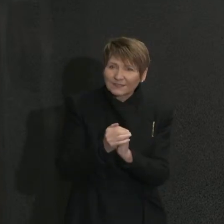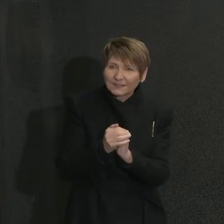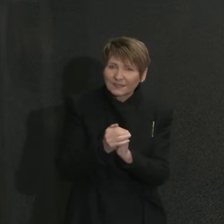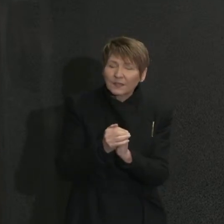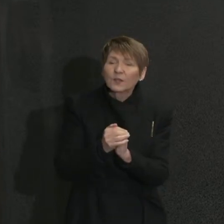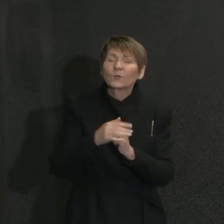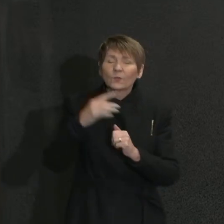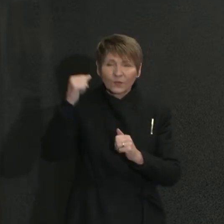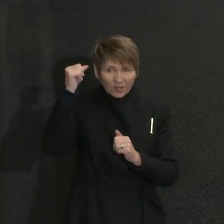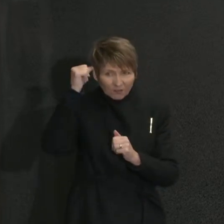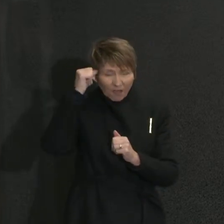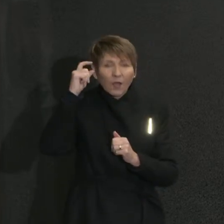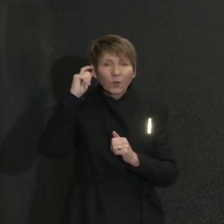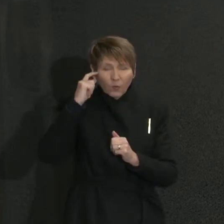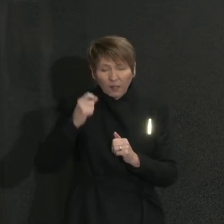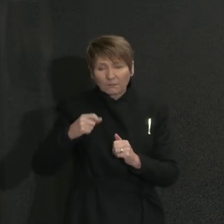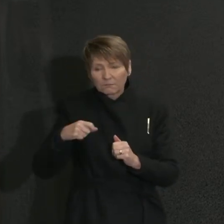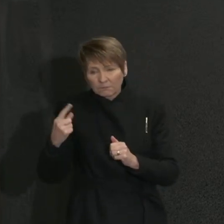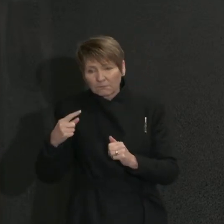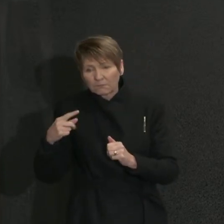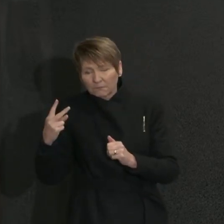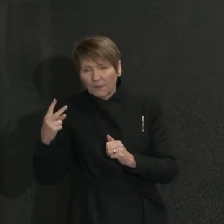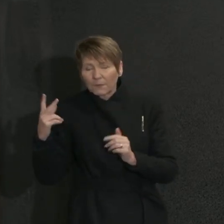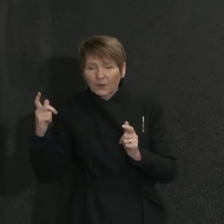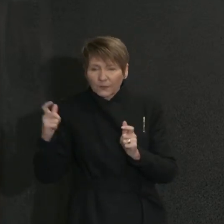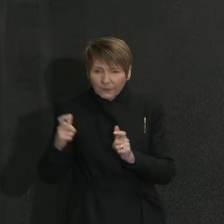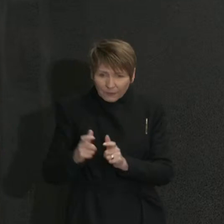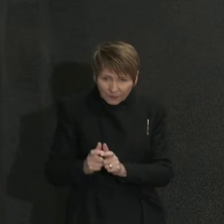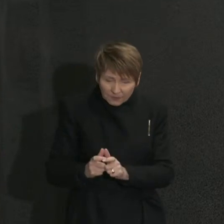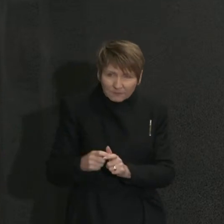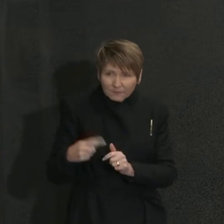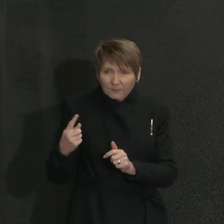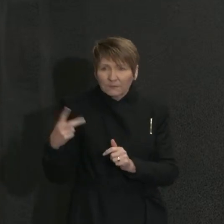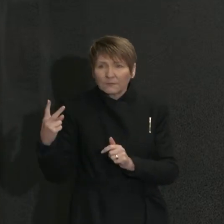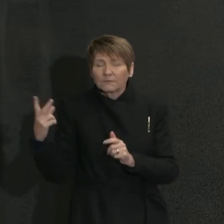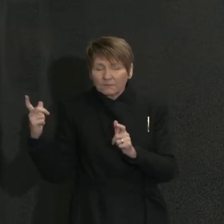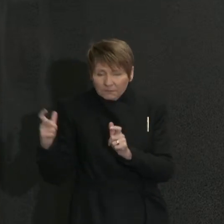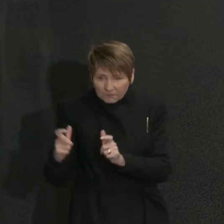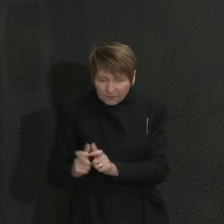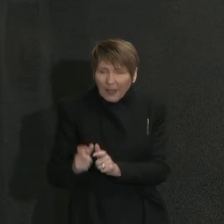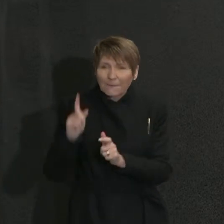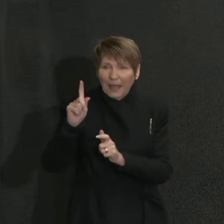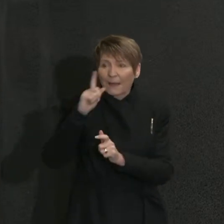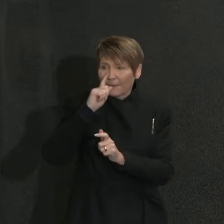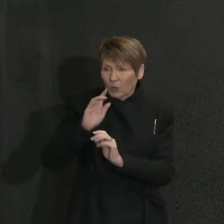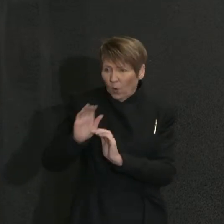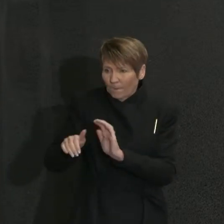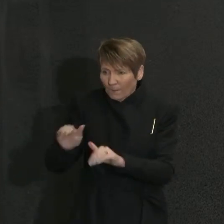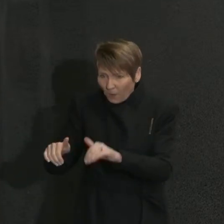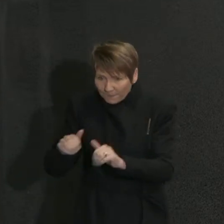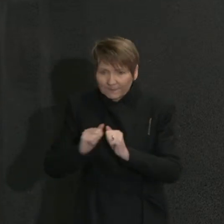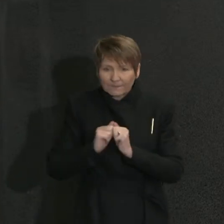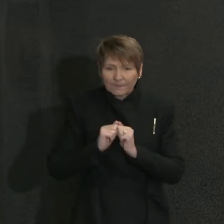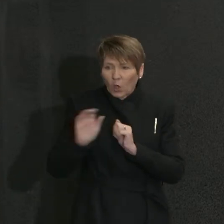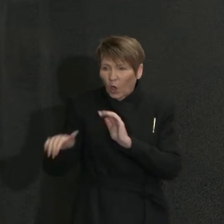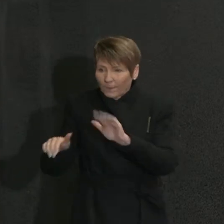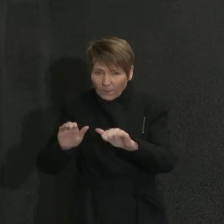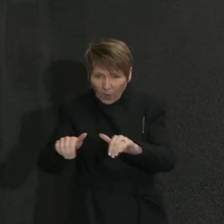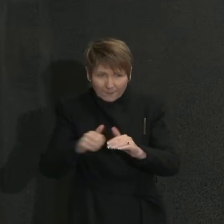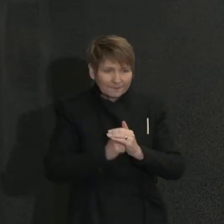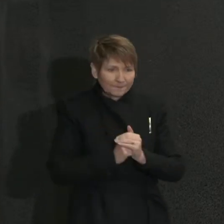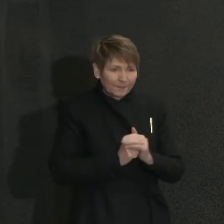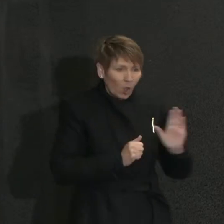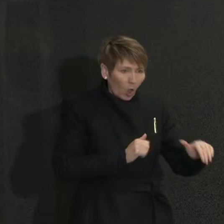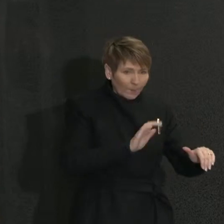working. But hopefully over time we can see less and less of them out in the community during their infectious period. And that's when we have all sorts